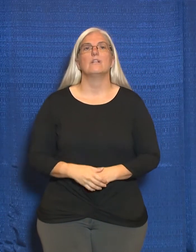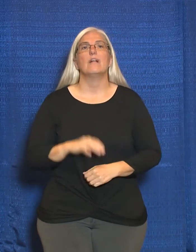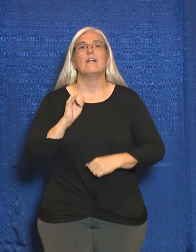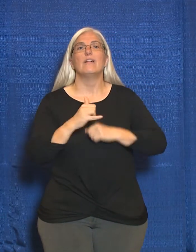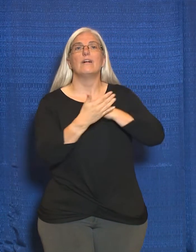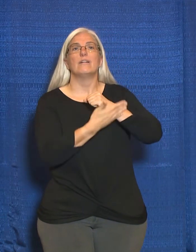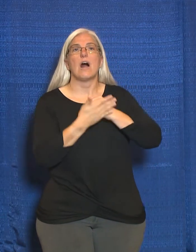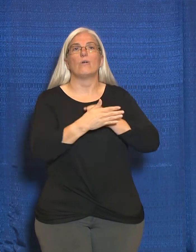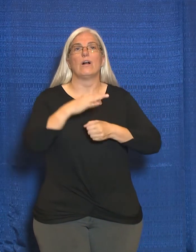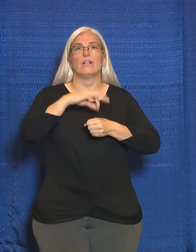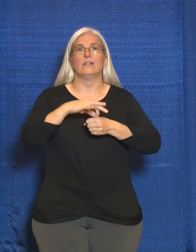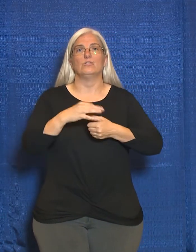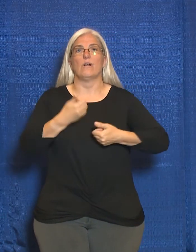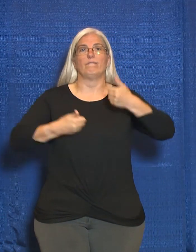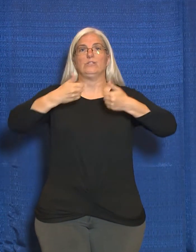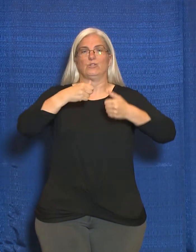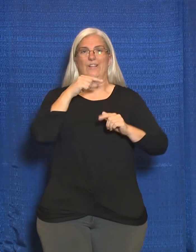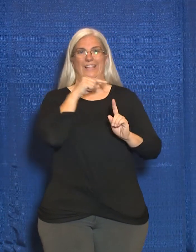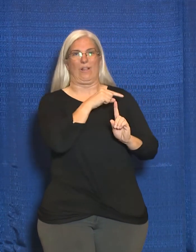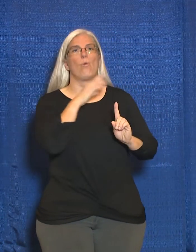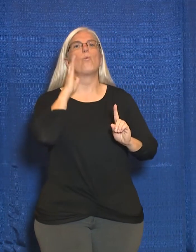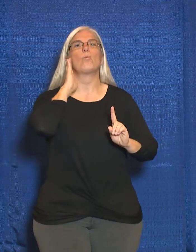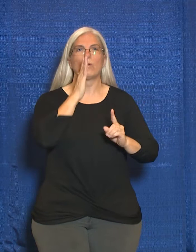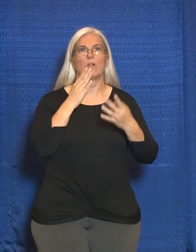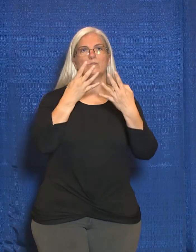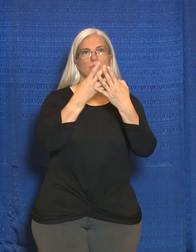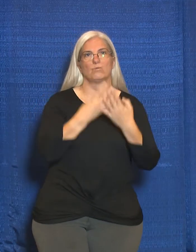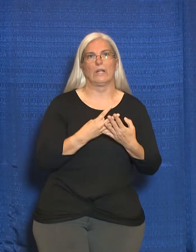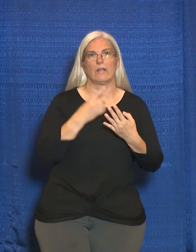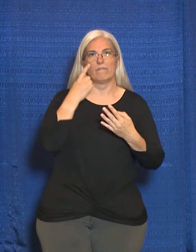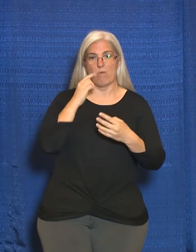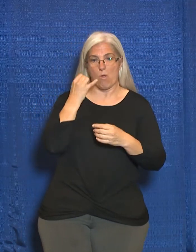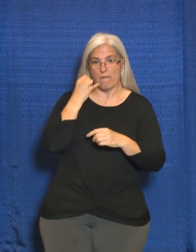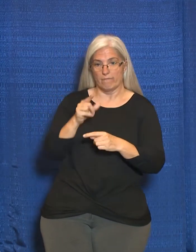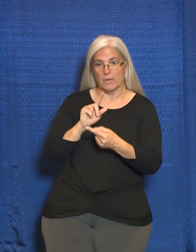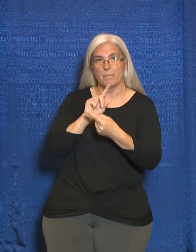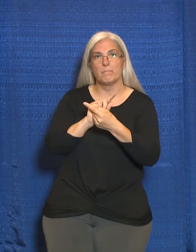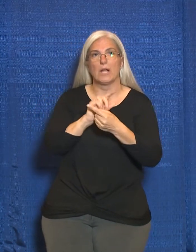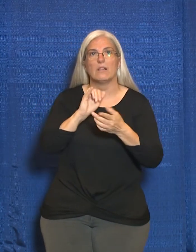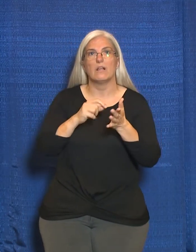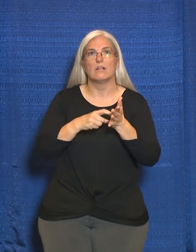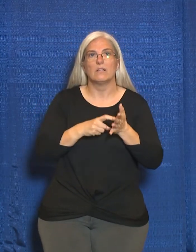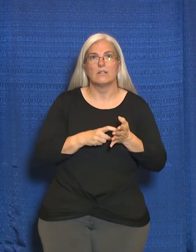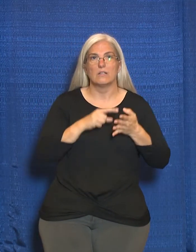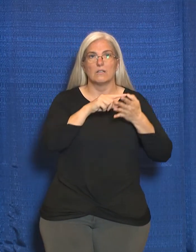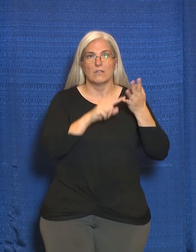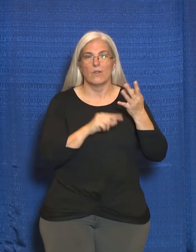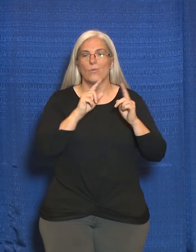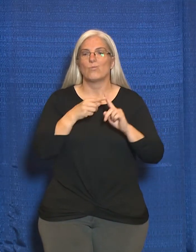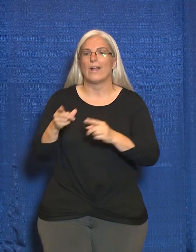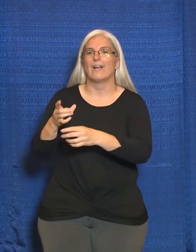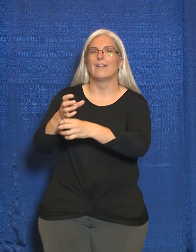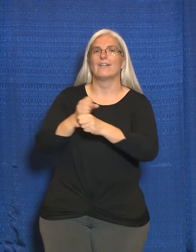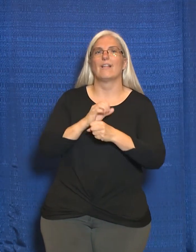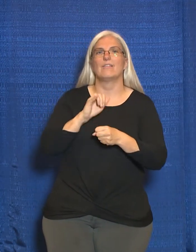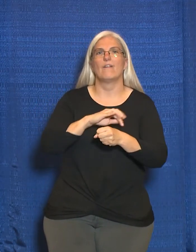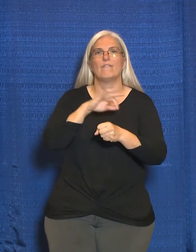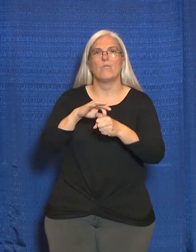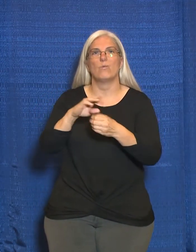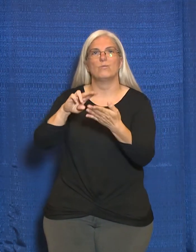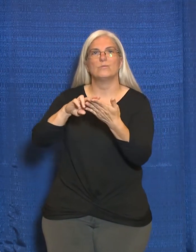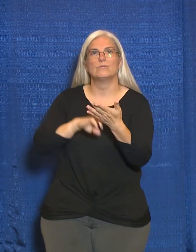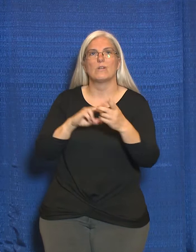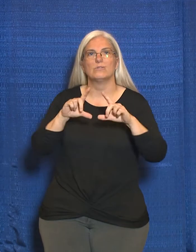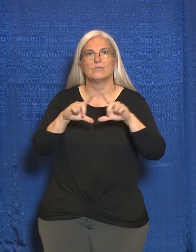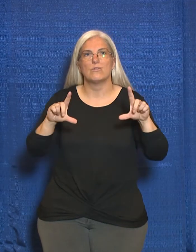County elections officials will screen for voter eligibility when they receive completed voter registration cards or online